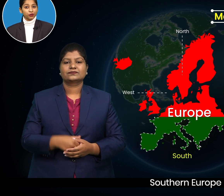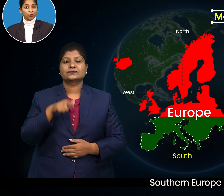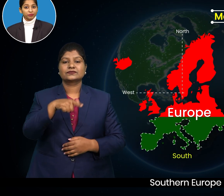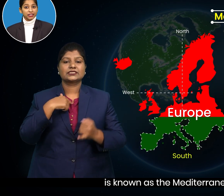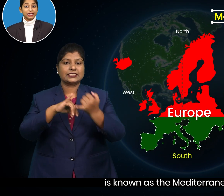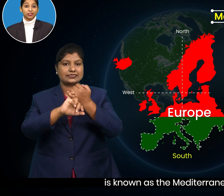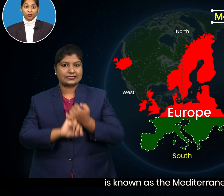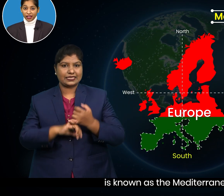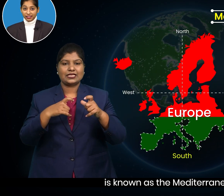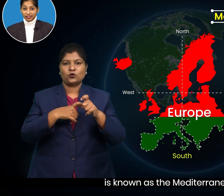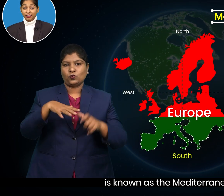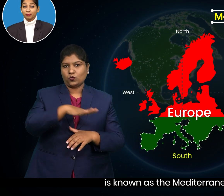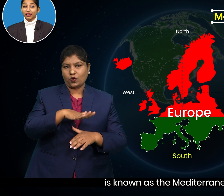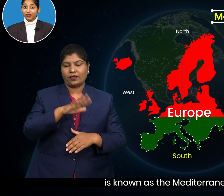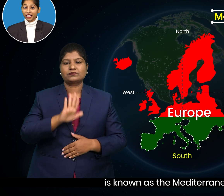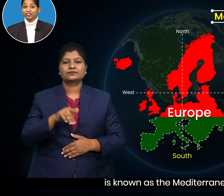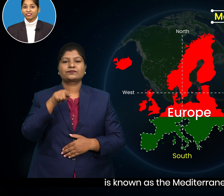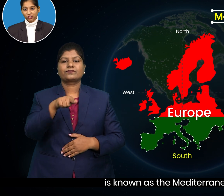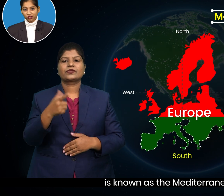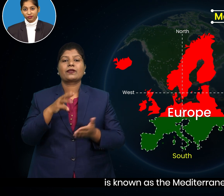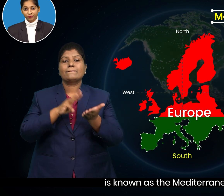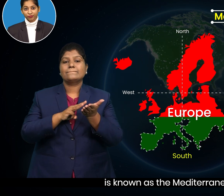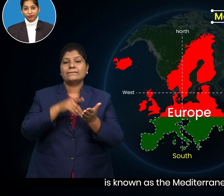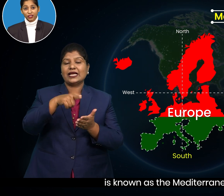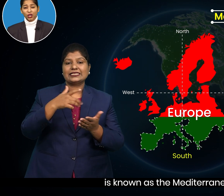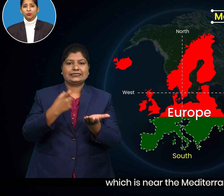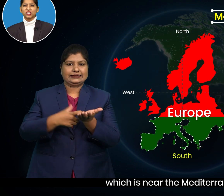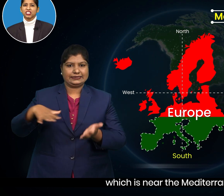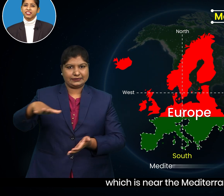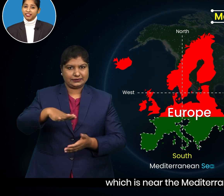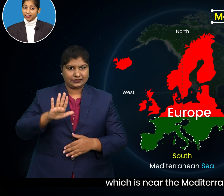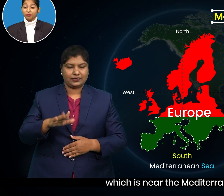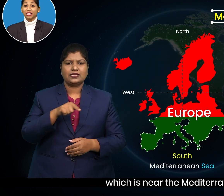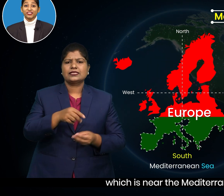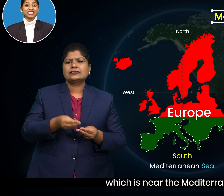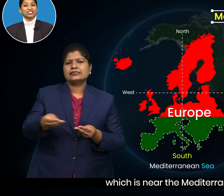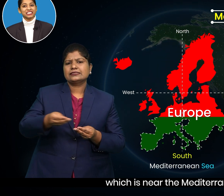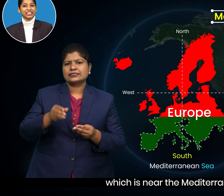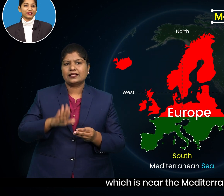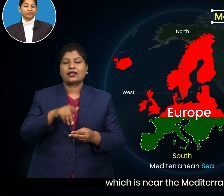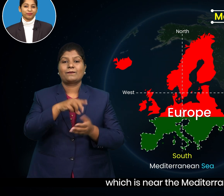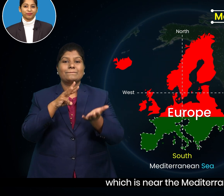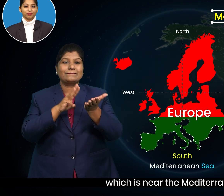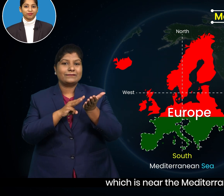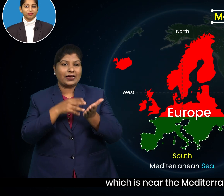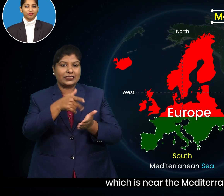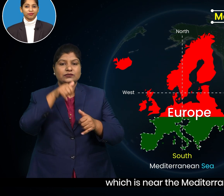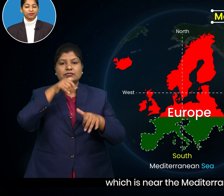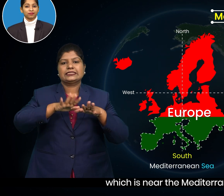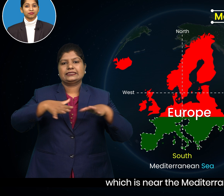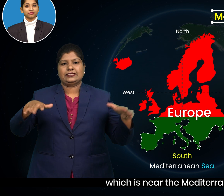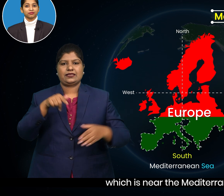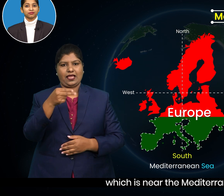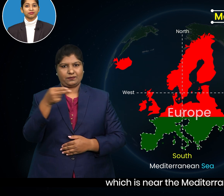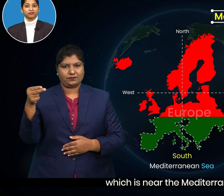Southern Europe is known as the Mediterranean region, which is near the Mediterranean Sea.